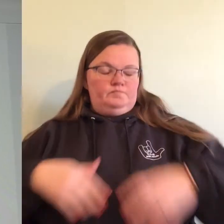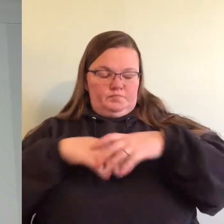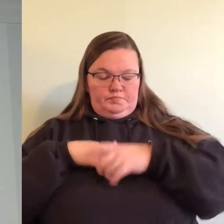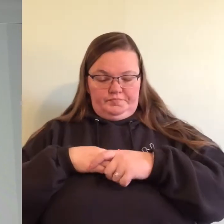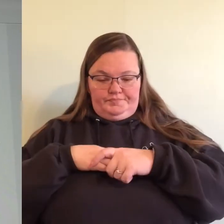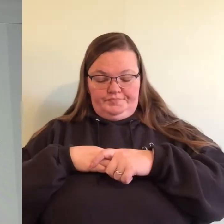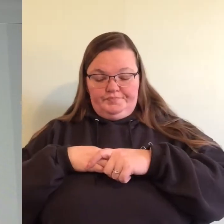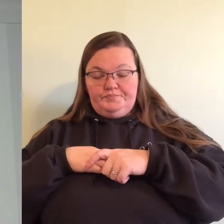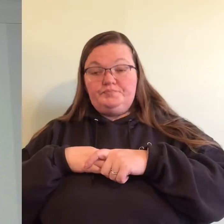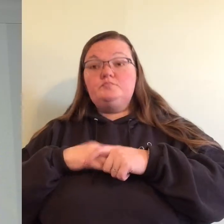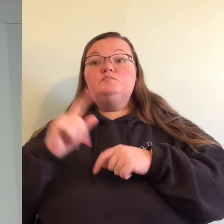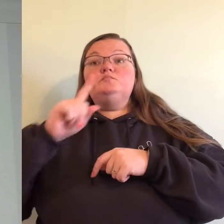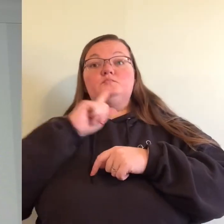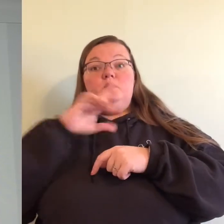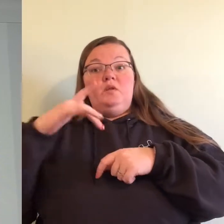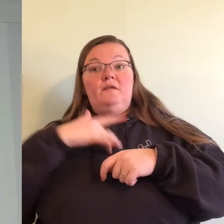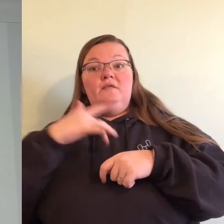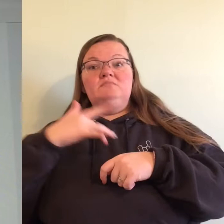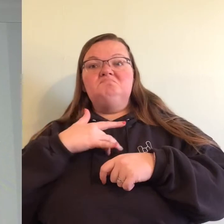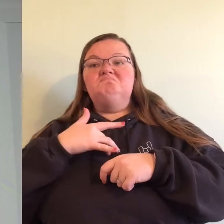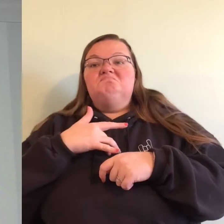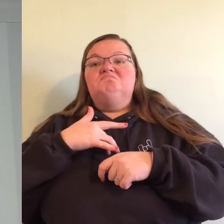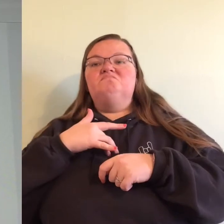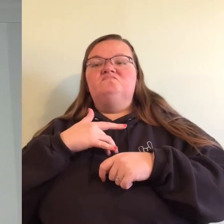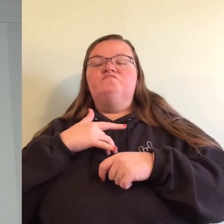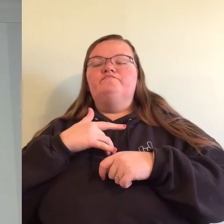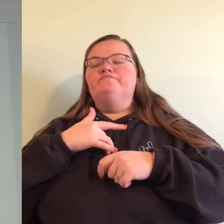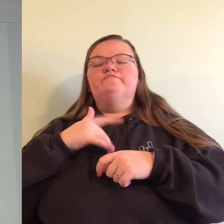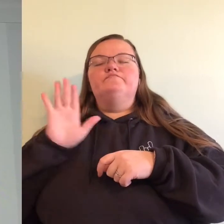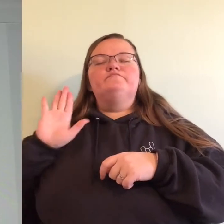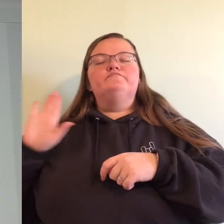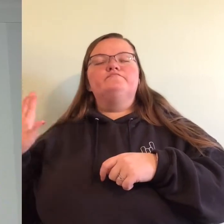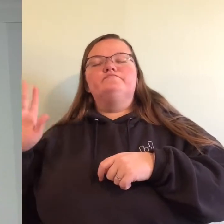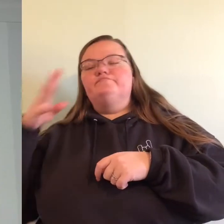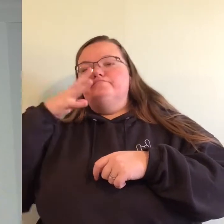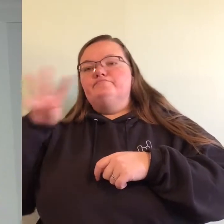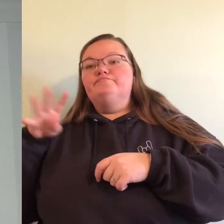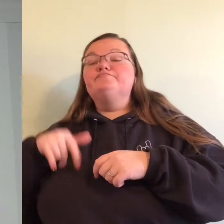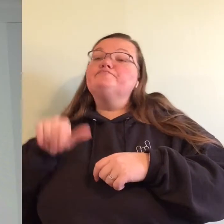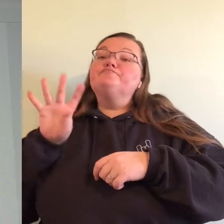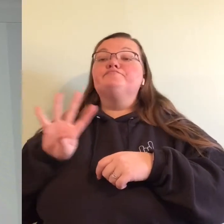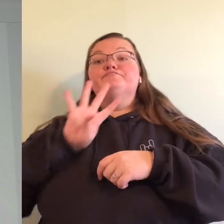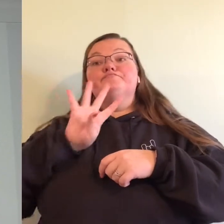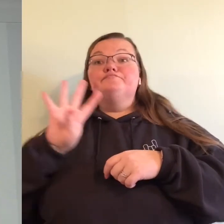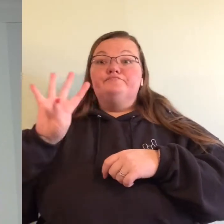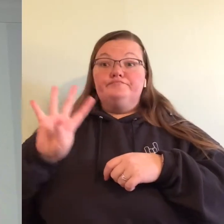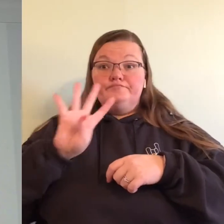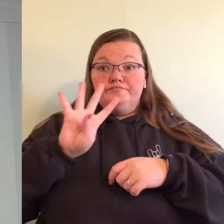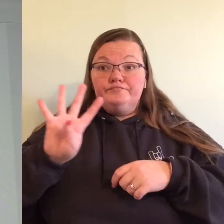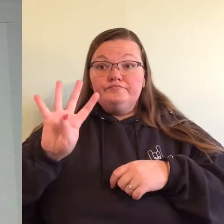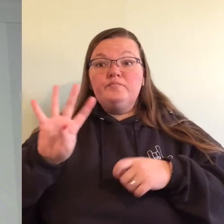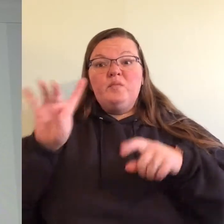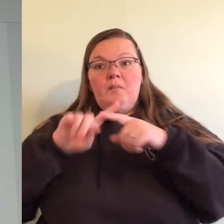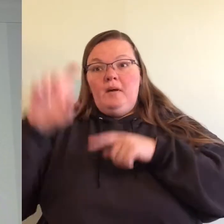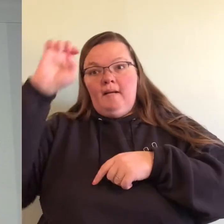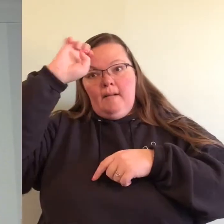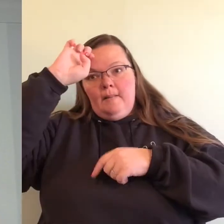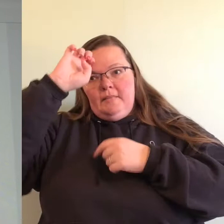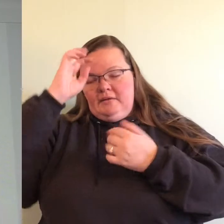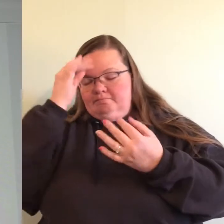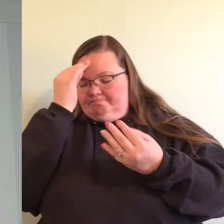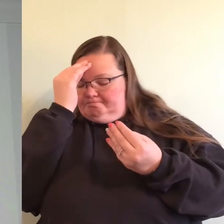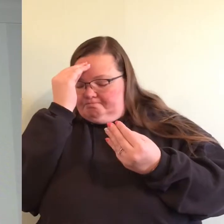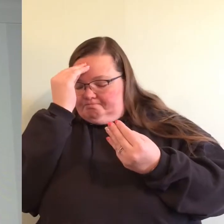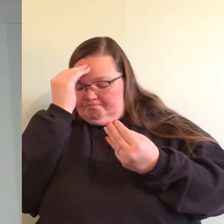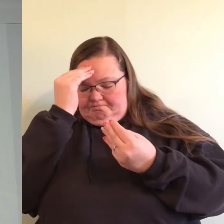said no more. There seemed, indeed, no more to say, and presently the four resumed their journey. But Edmund was saying